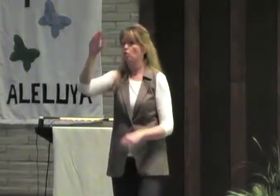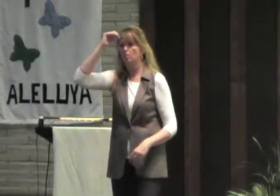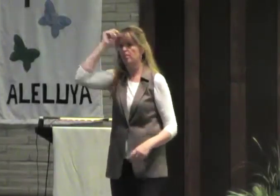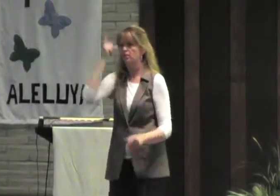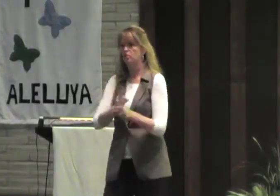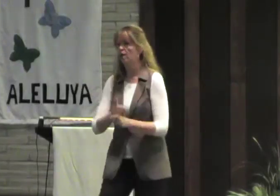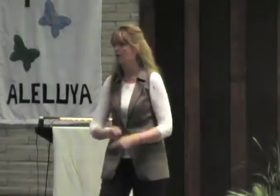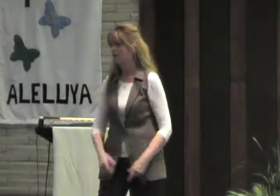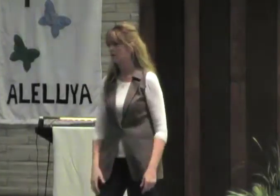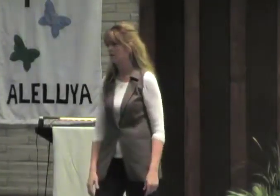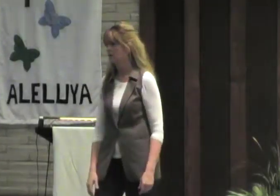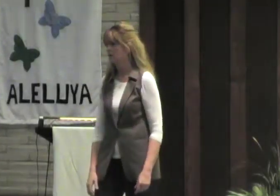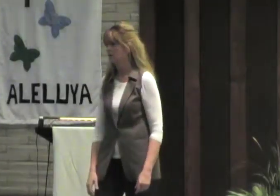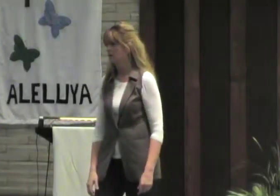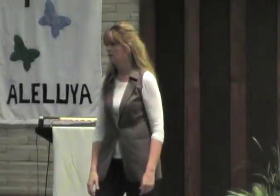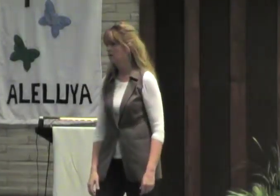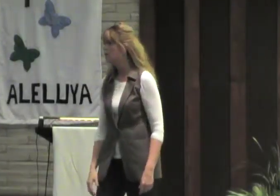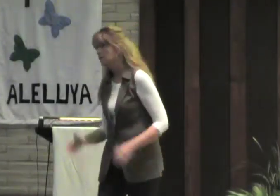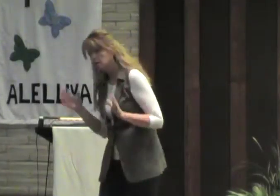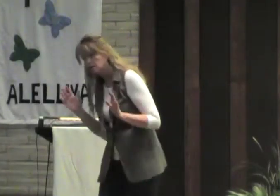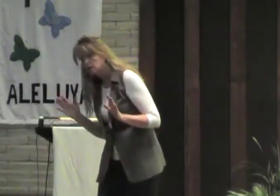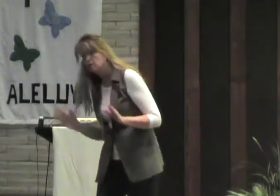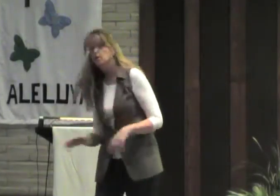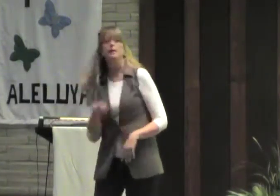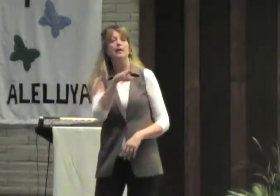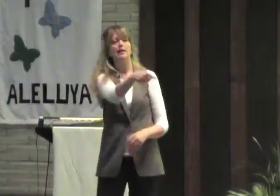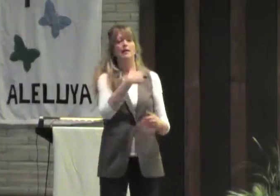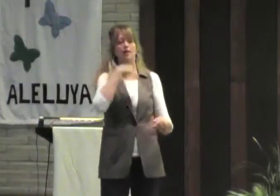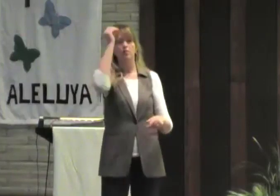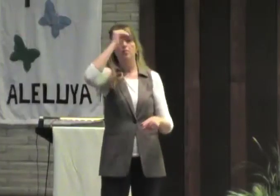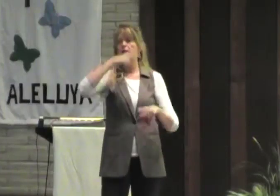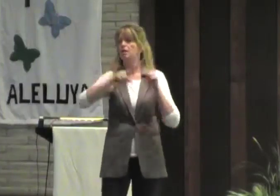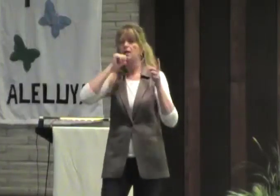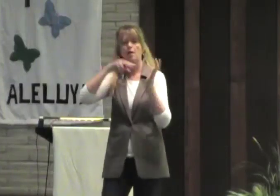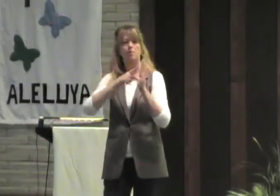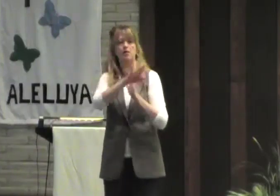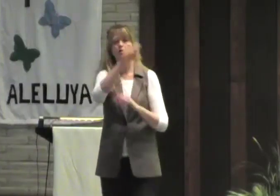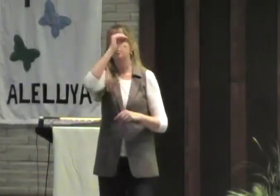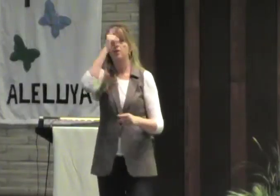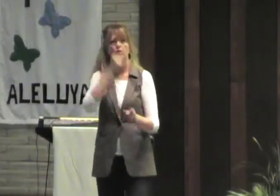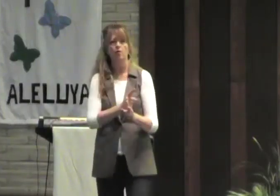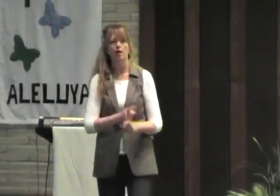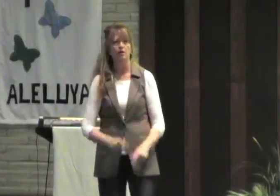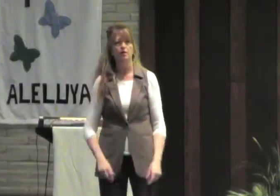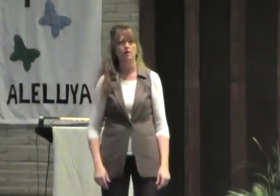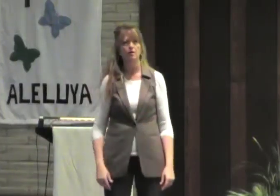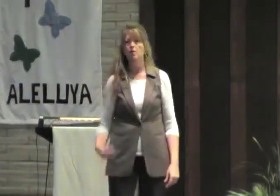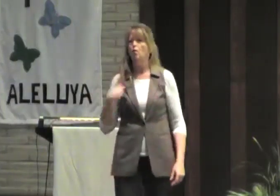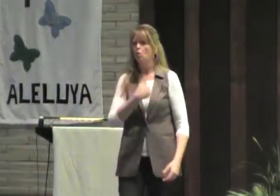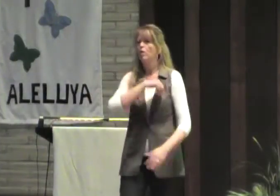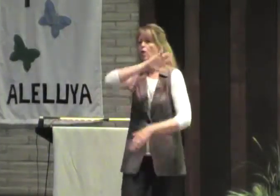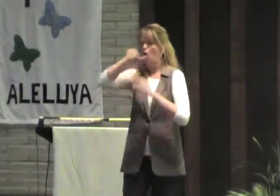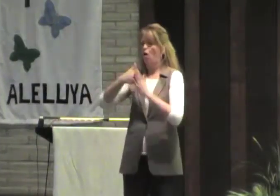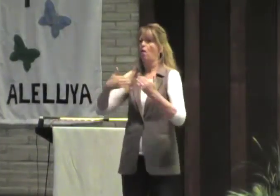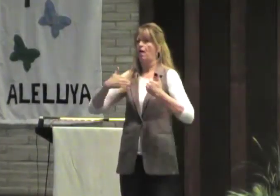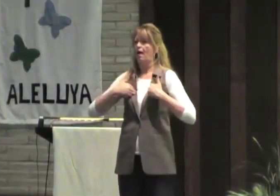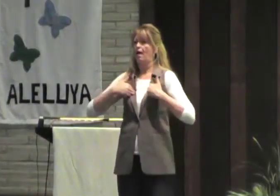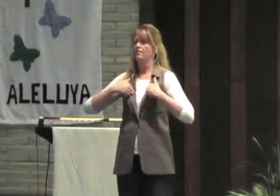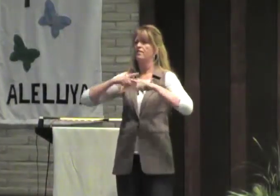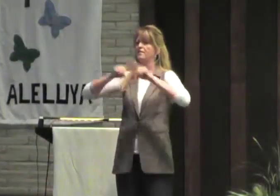it doesn't mean your opinion's right. Right? So he may have an opinion, but it doesn't mean his opinion's right. So we all